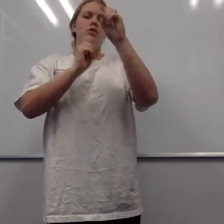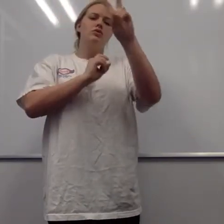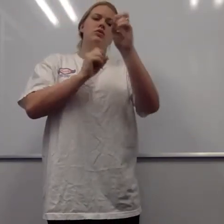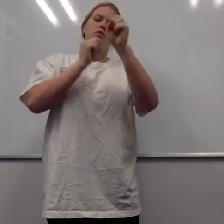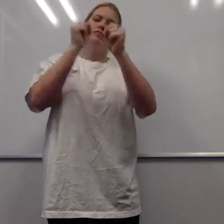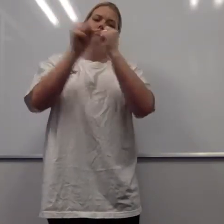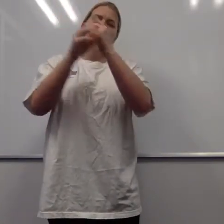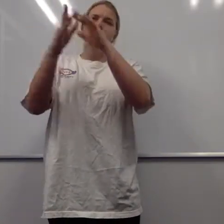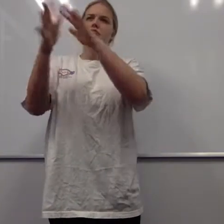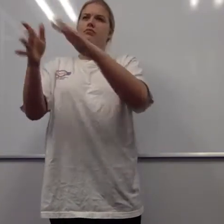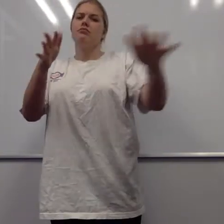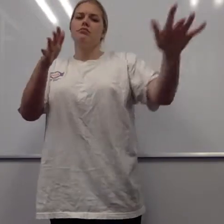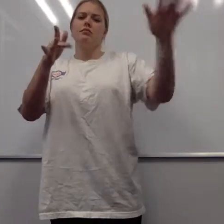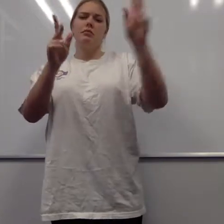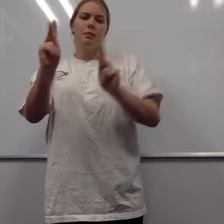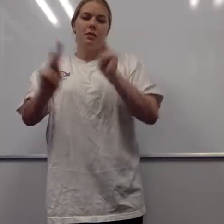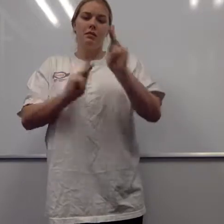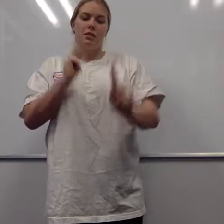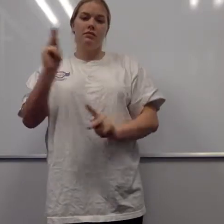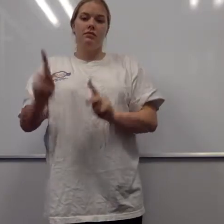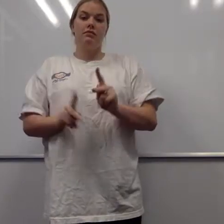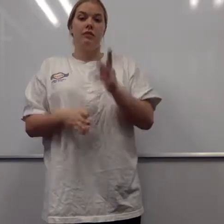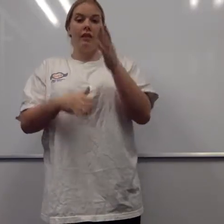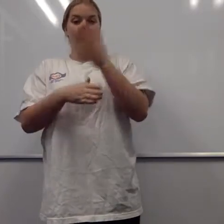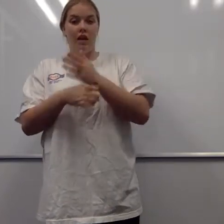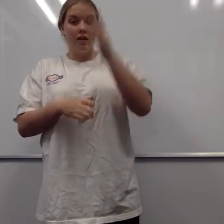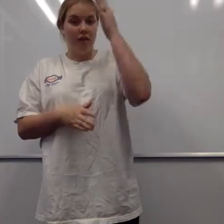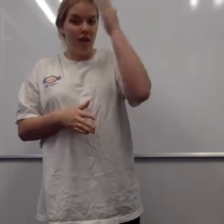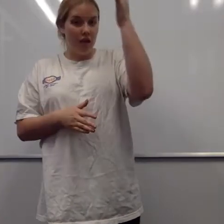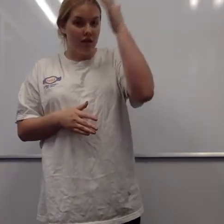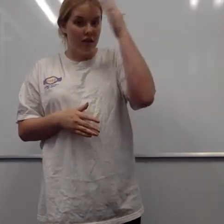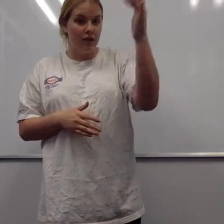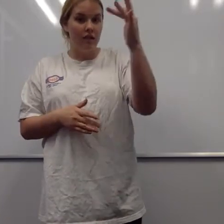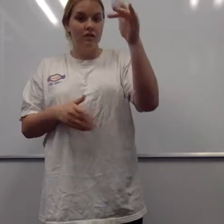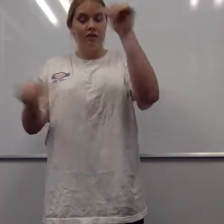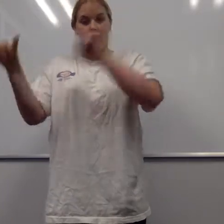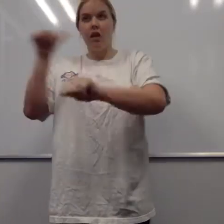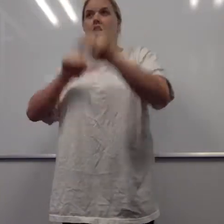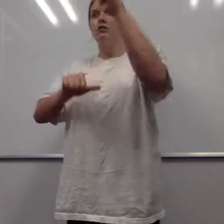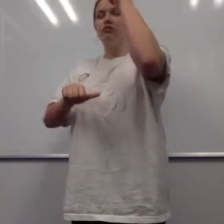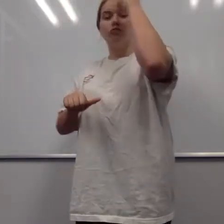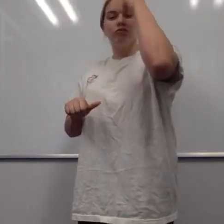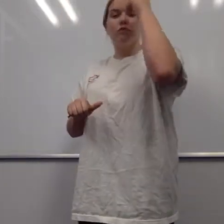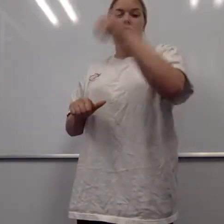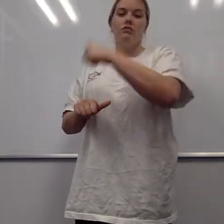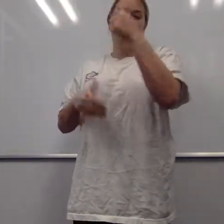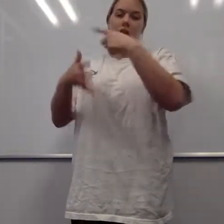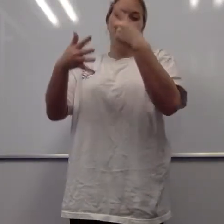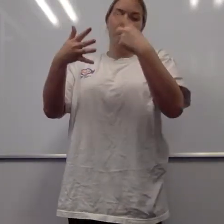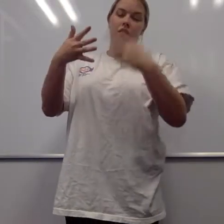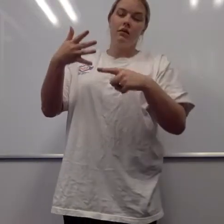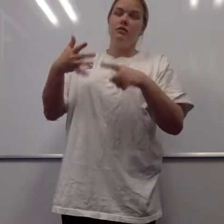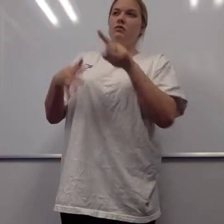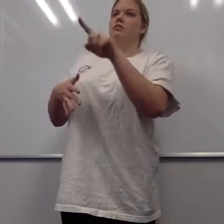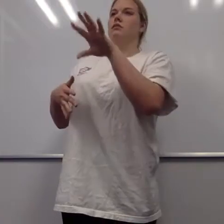psychology, neuroscience, and philosophy. Bringing it all together, I found that there are what I call